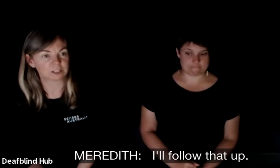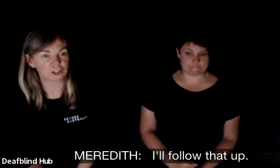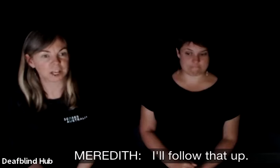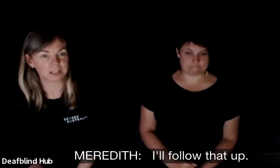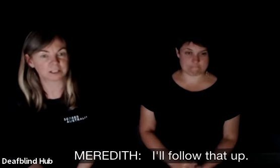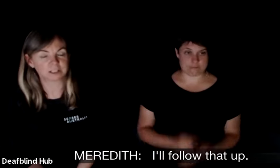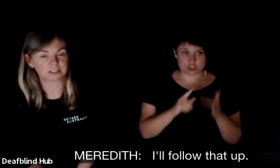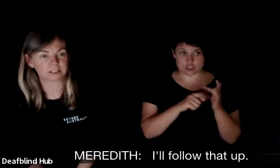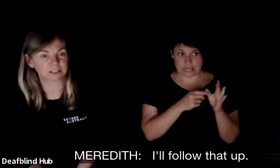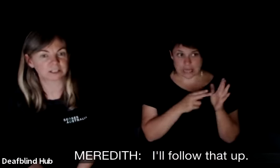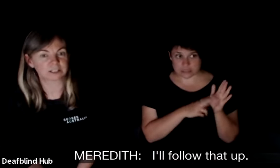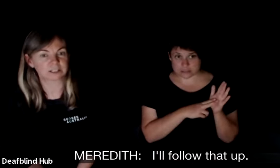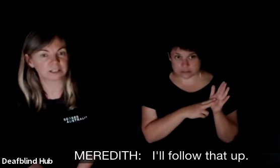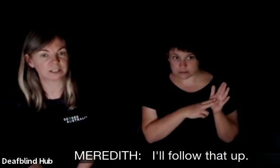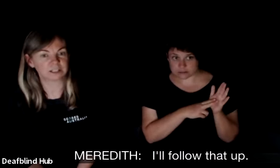Jan,